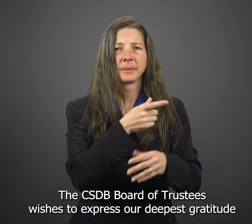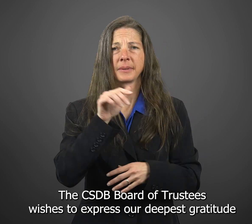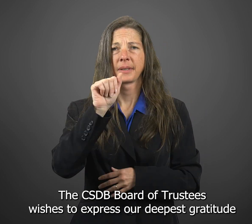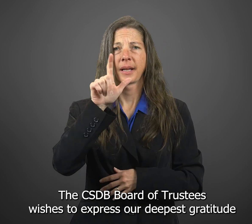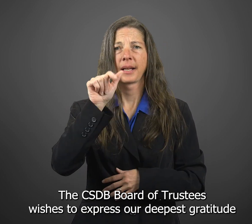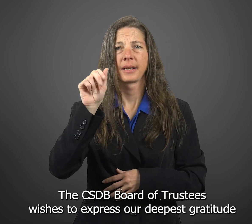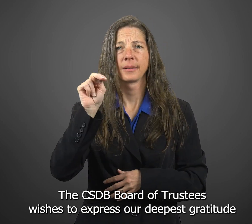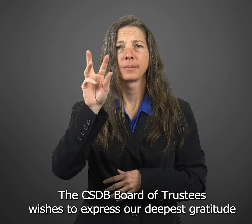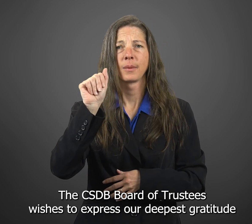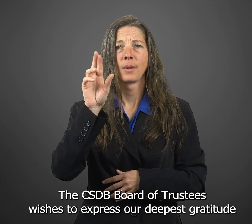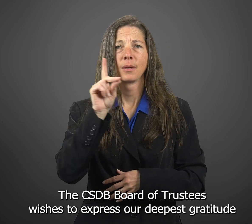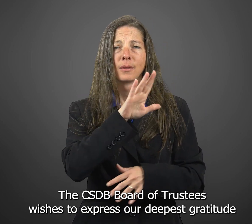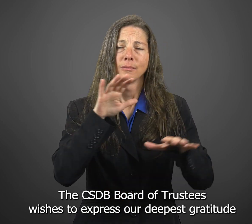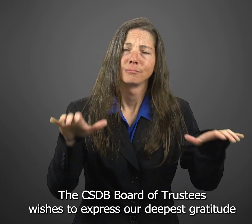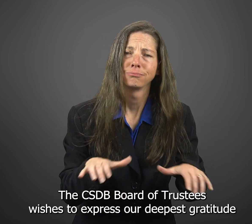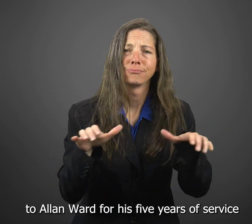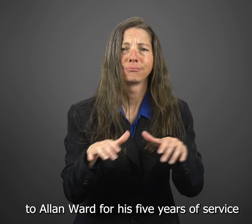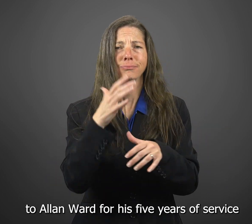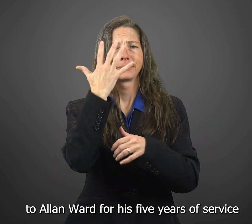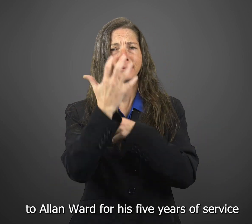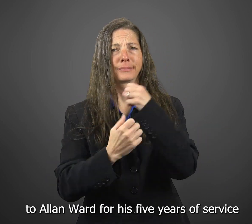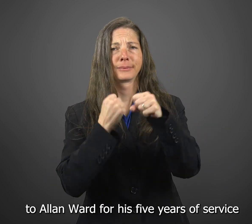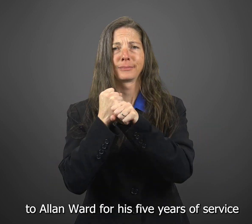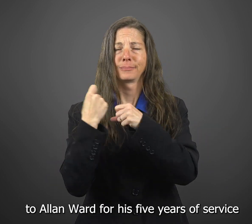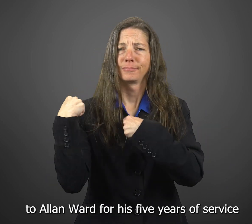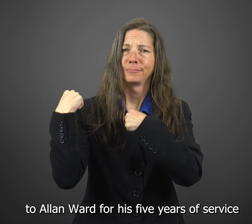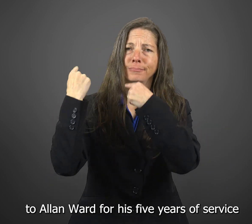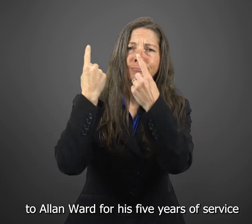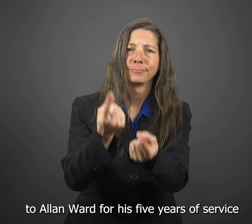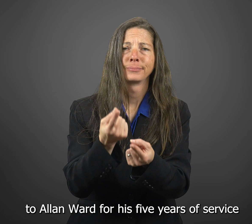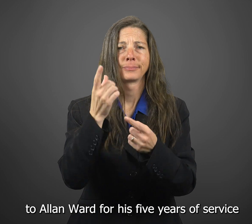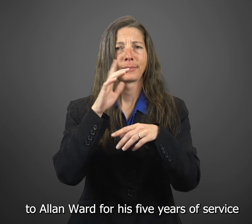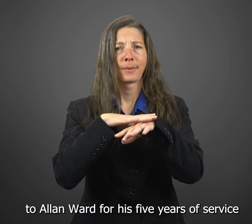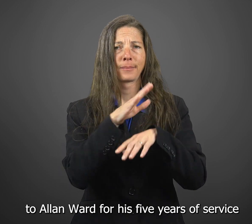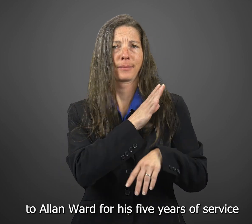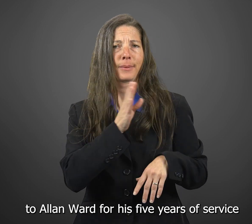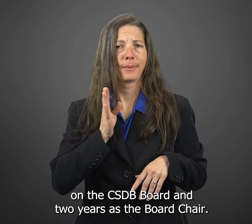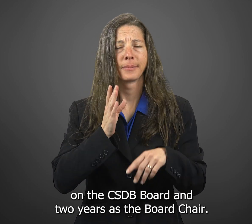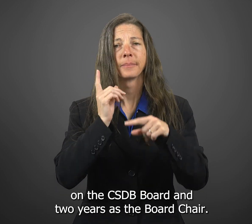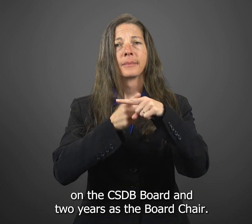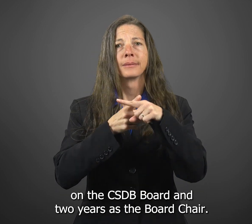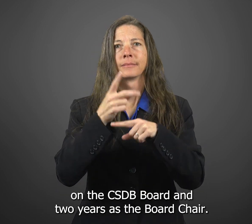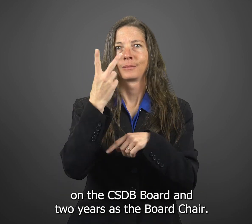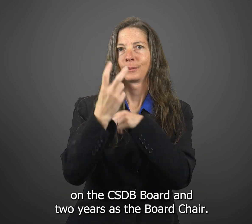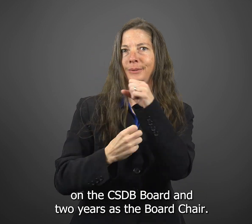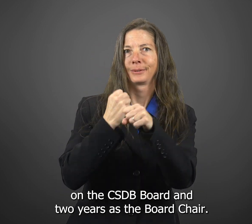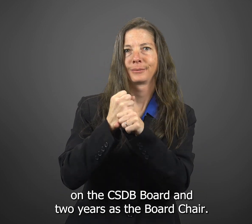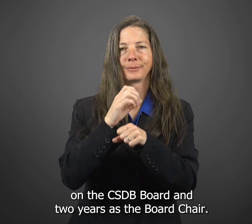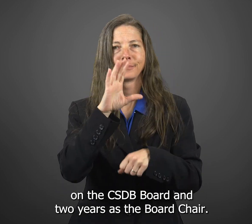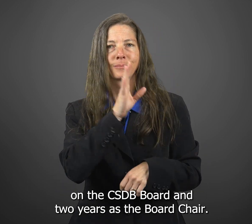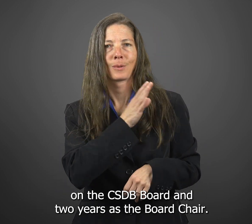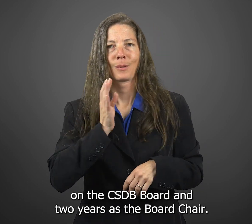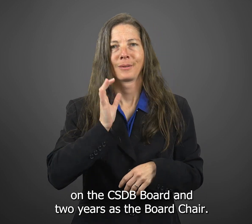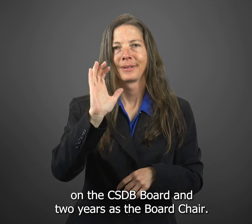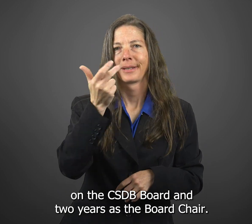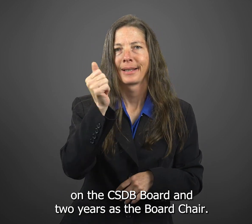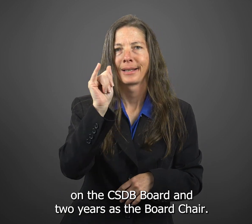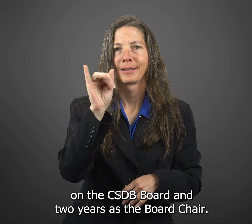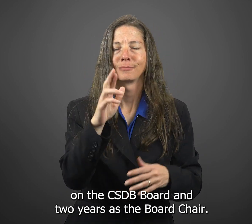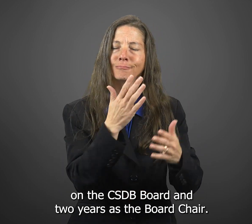express our deepest gratitude to Alan Ward for his five years of service on the CSDB board and two years as the board chair.